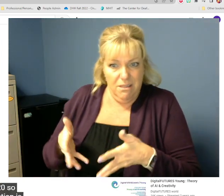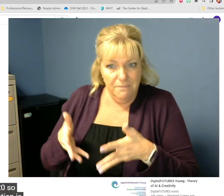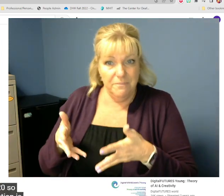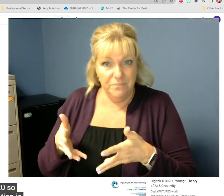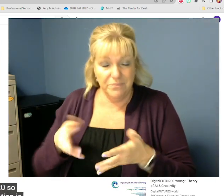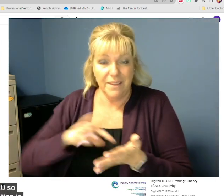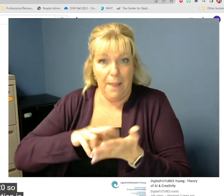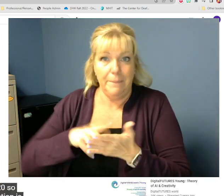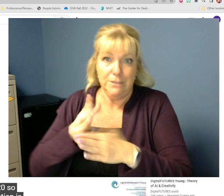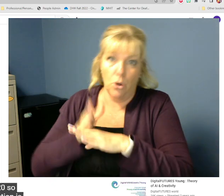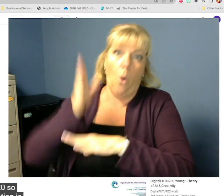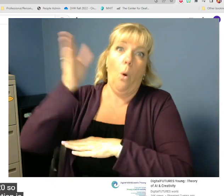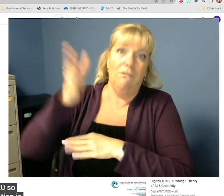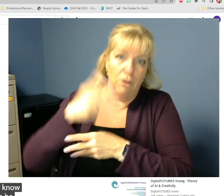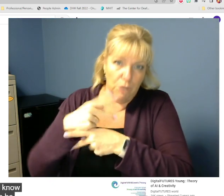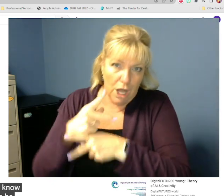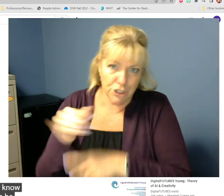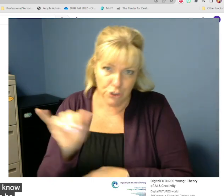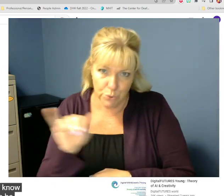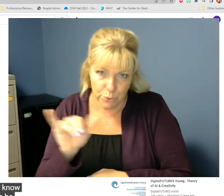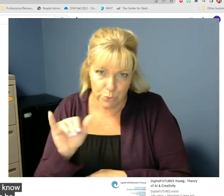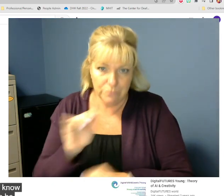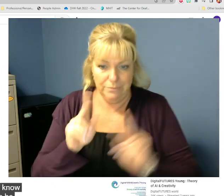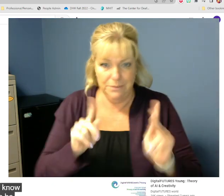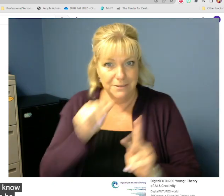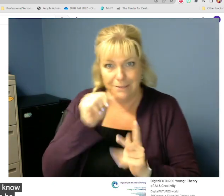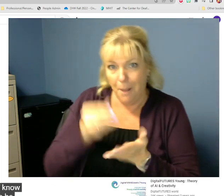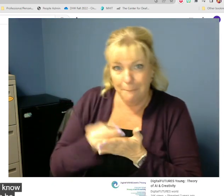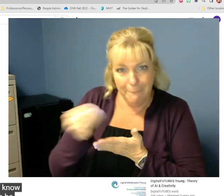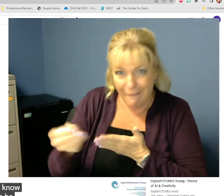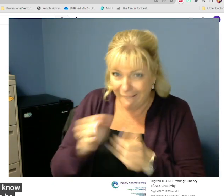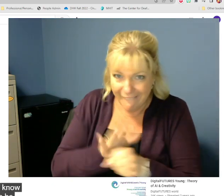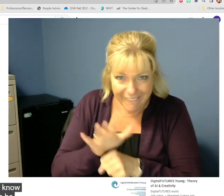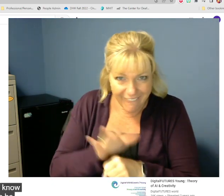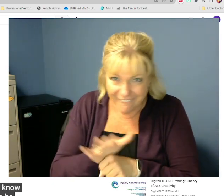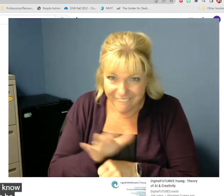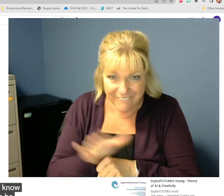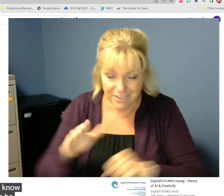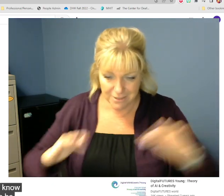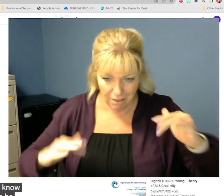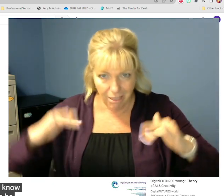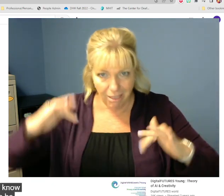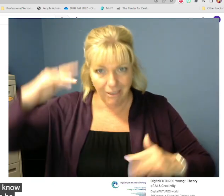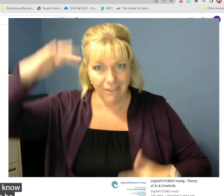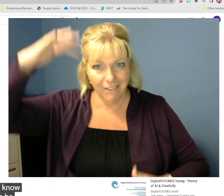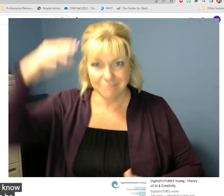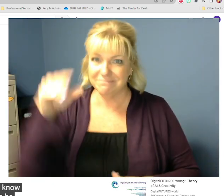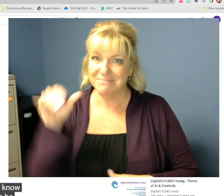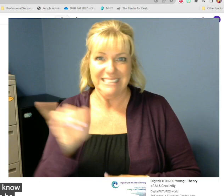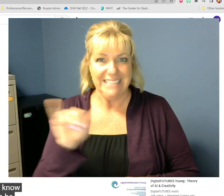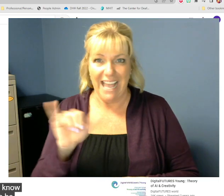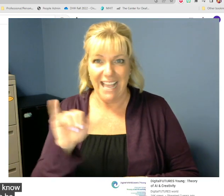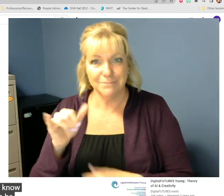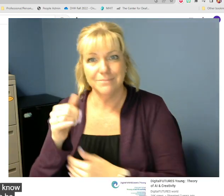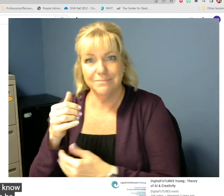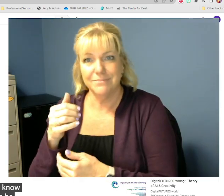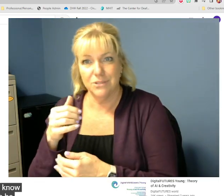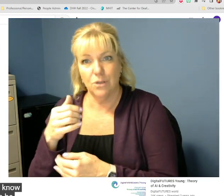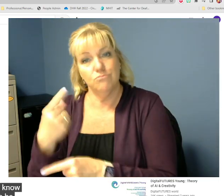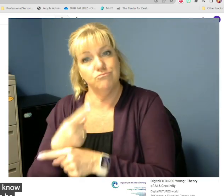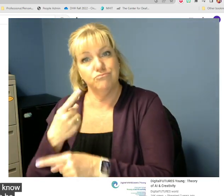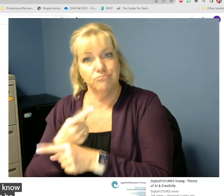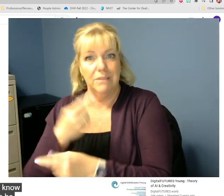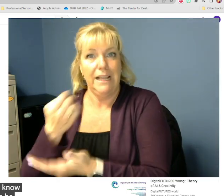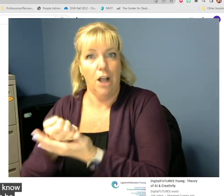that overproduction, underconsumption, is also happening in farms, too. So,